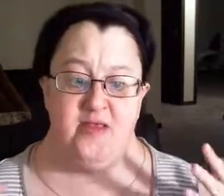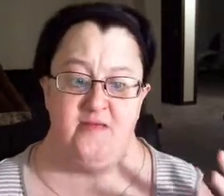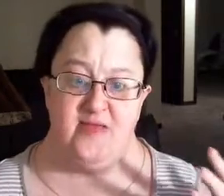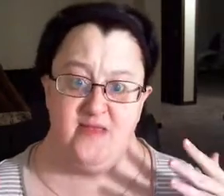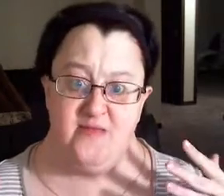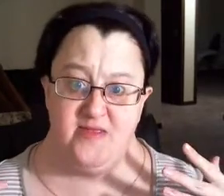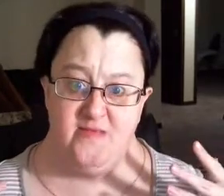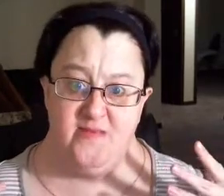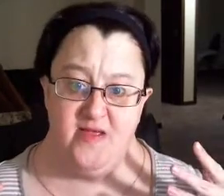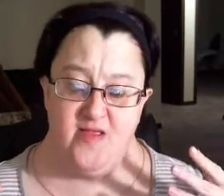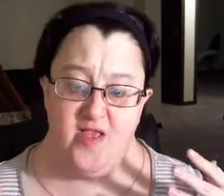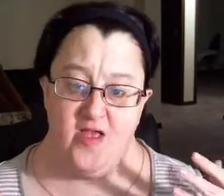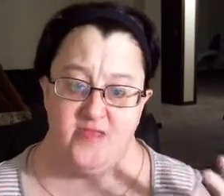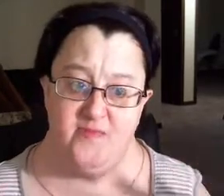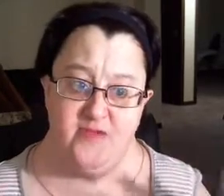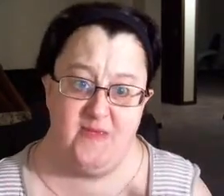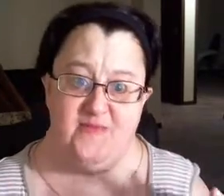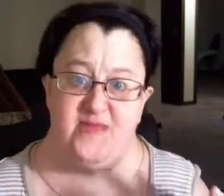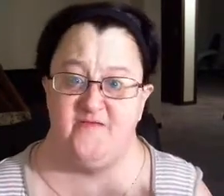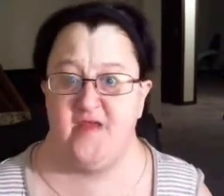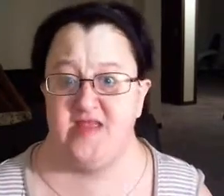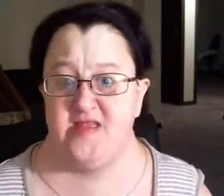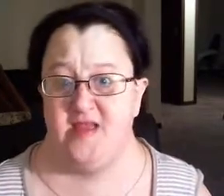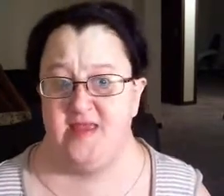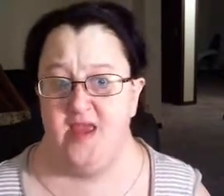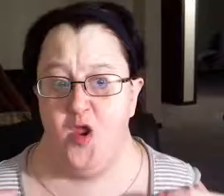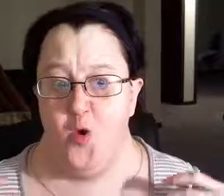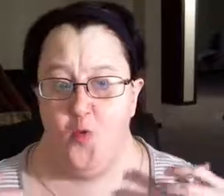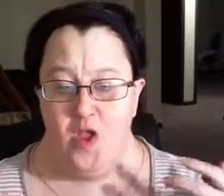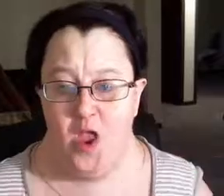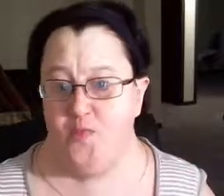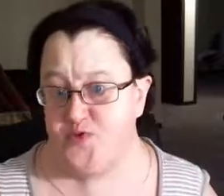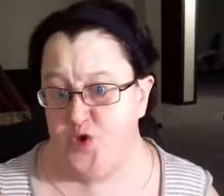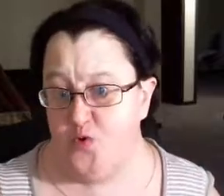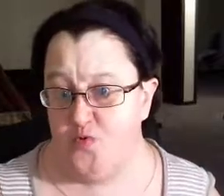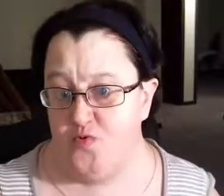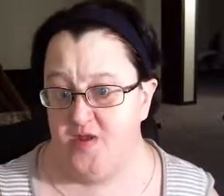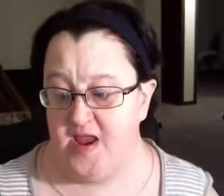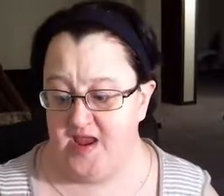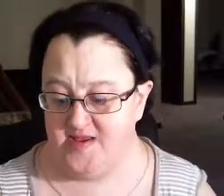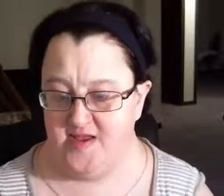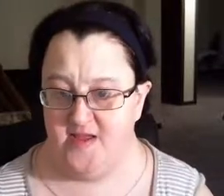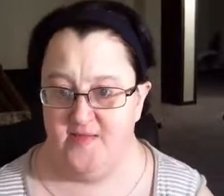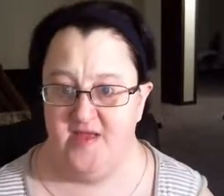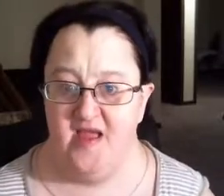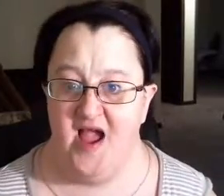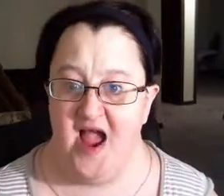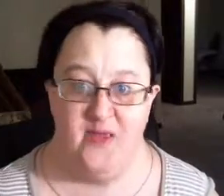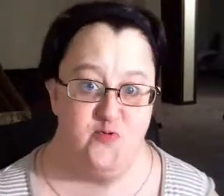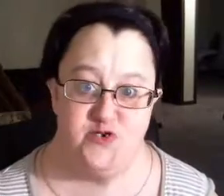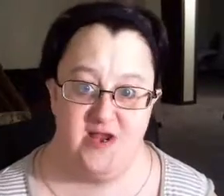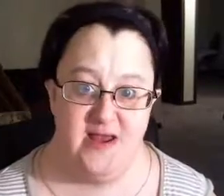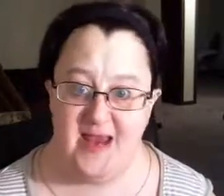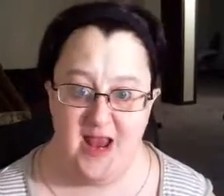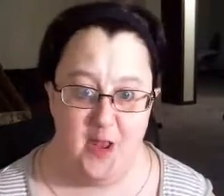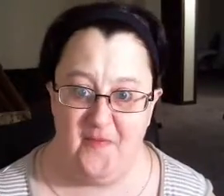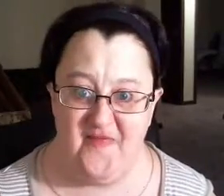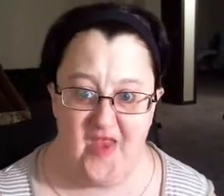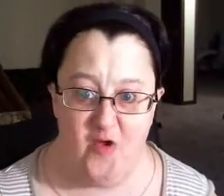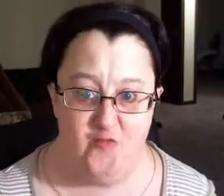leave me some some uh some tips and advice on what helped you and um i appreciate any kind of help like that or